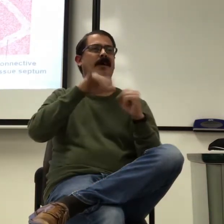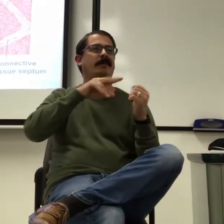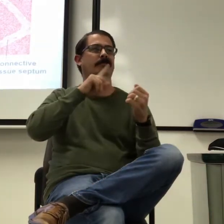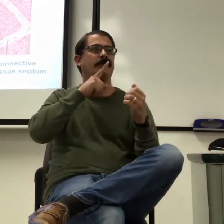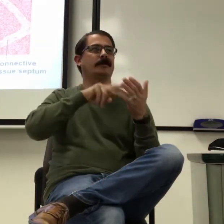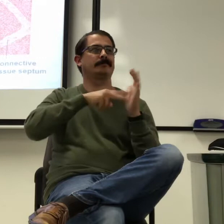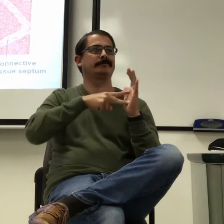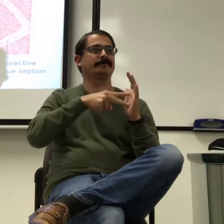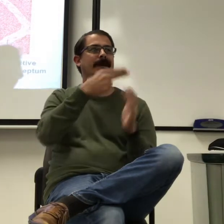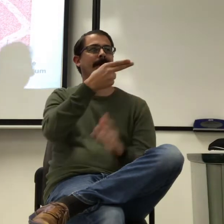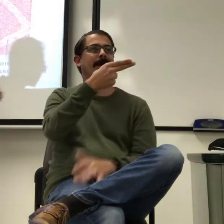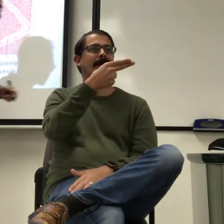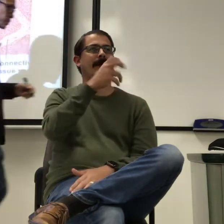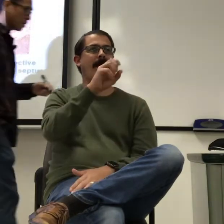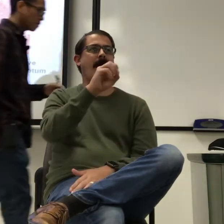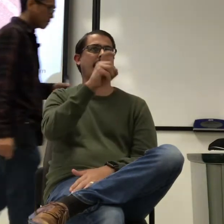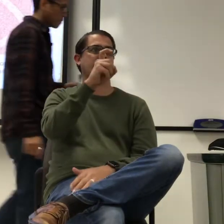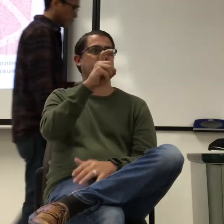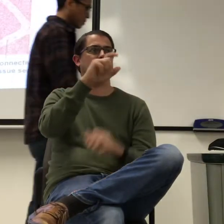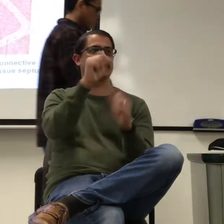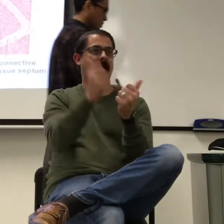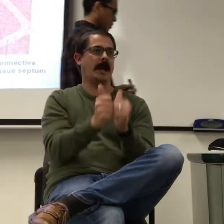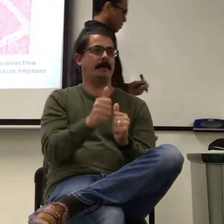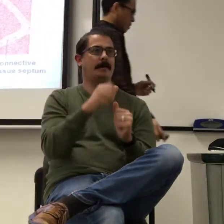these hexagonal lobules of